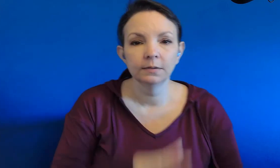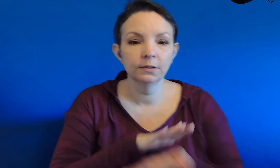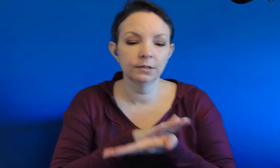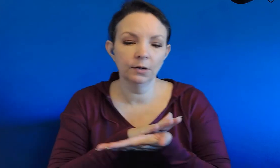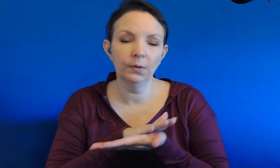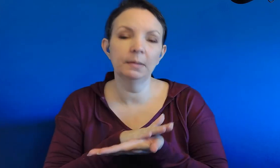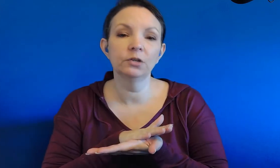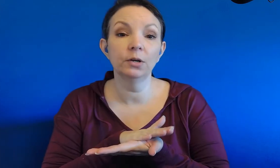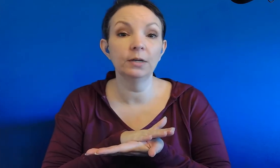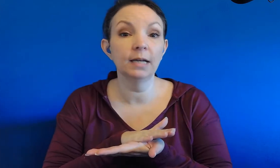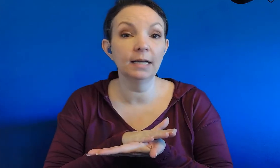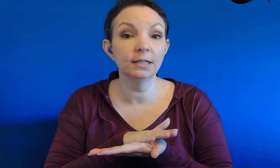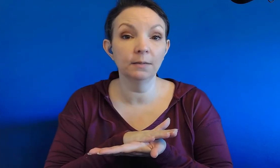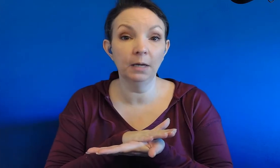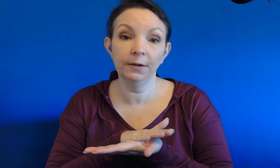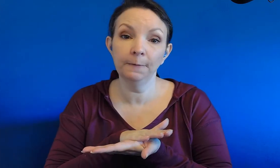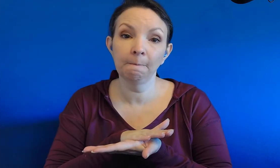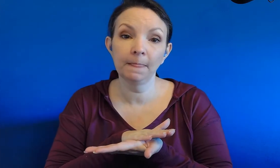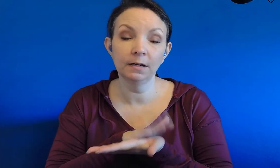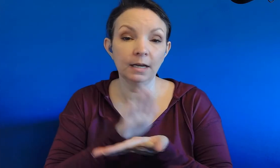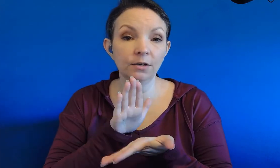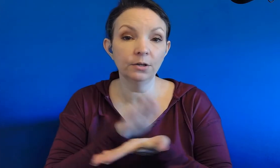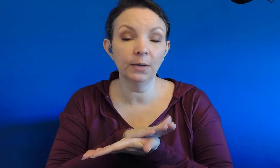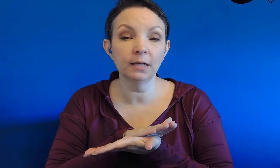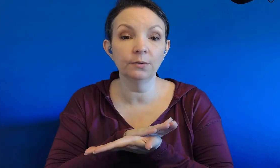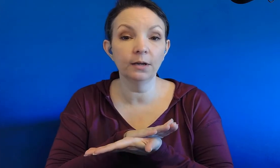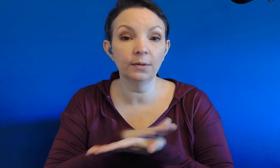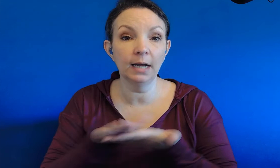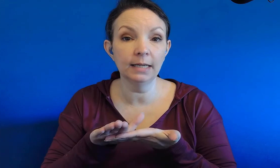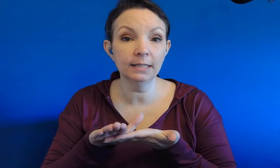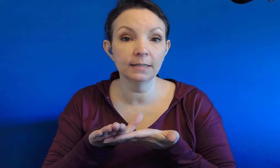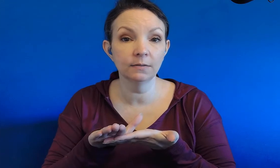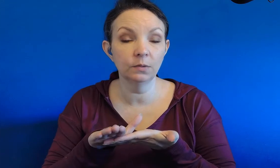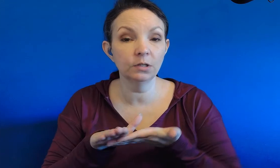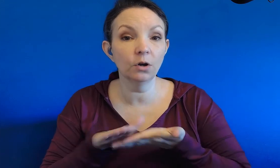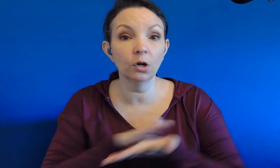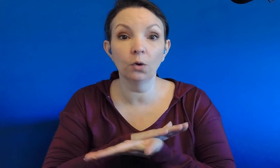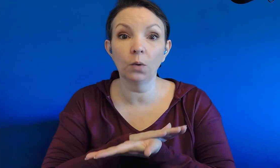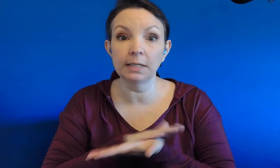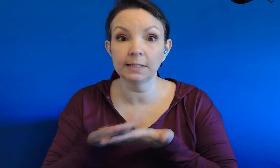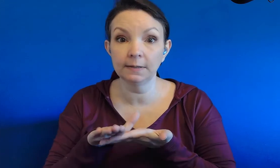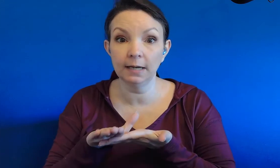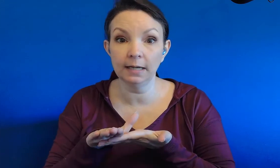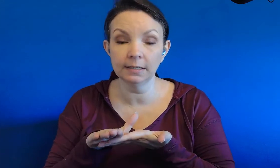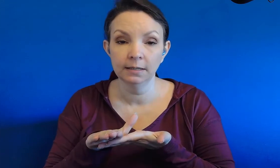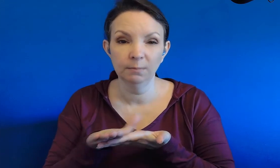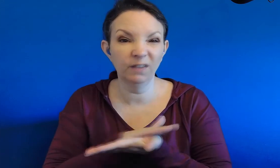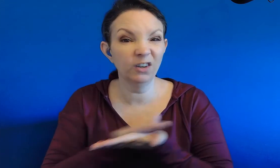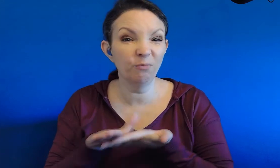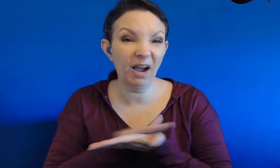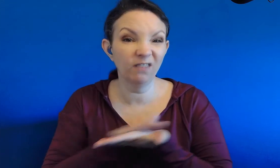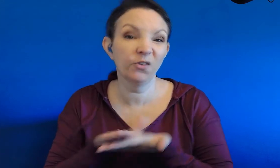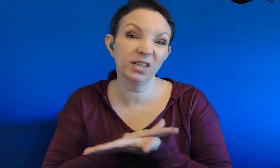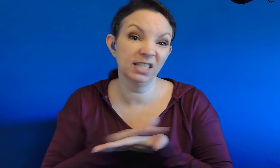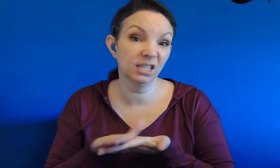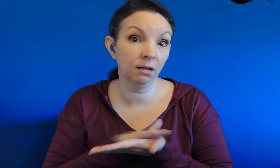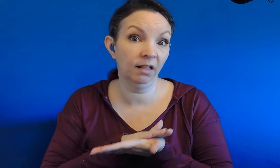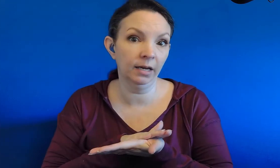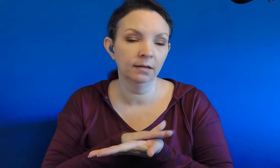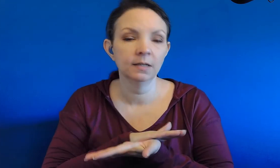So I'm going to show you nice to meet you. You take your 2 hands and you go nice. We're just going to go once. Nice. If we go back and forth, it's clean. So we